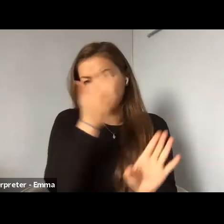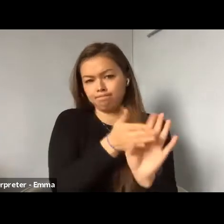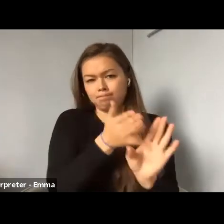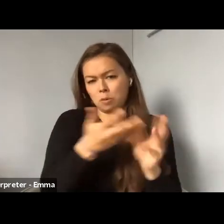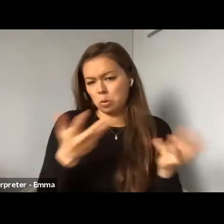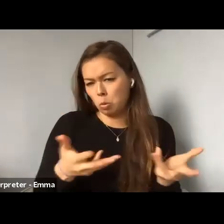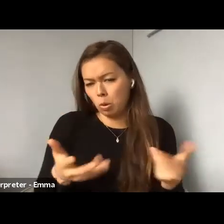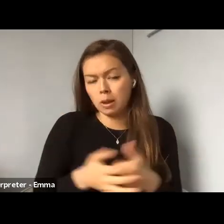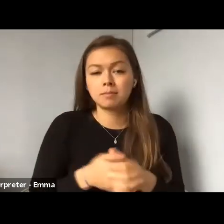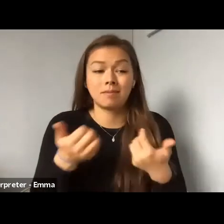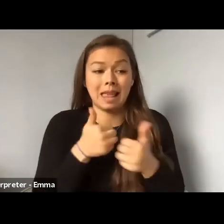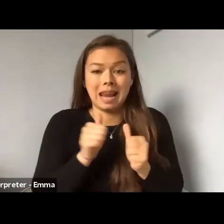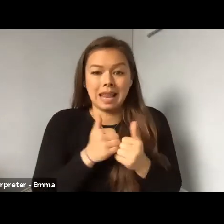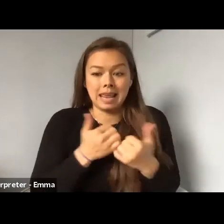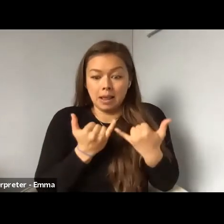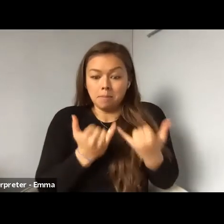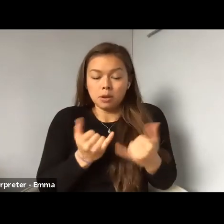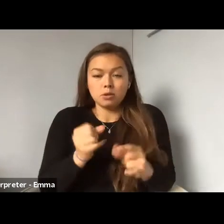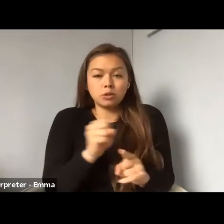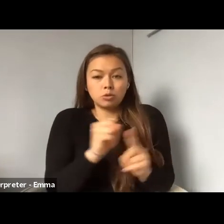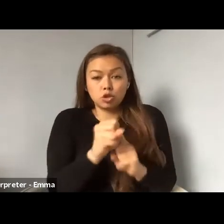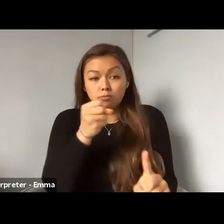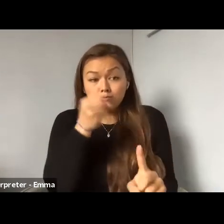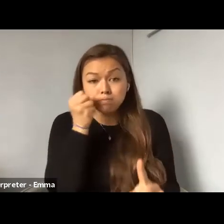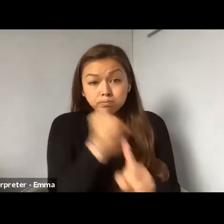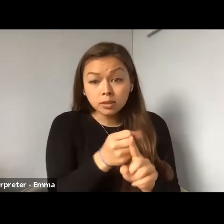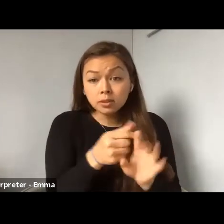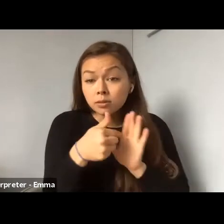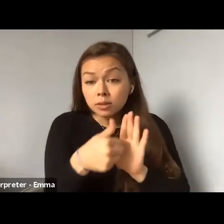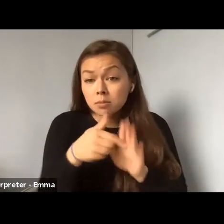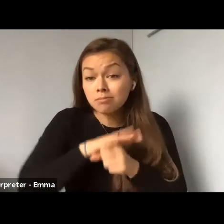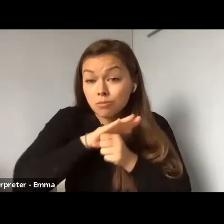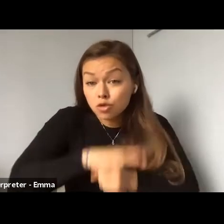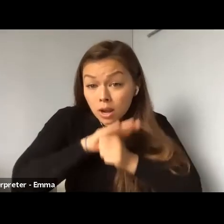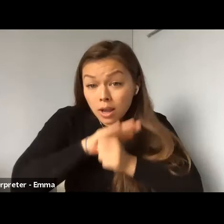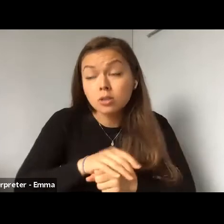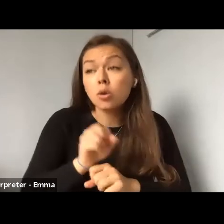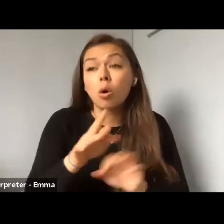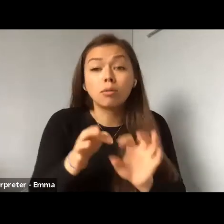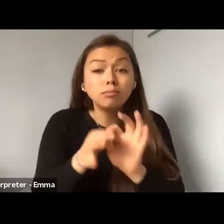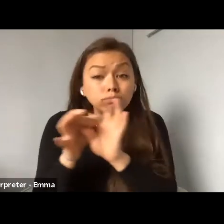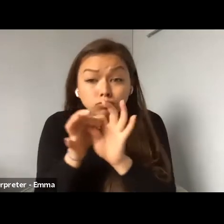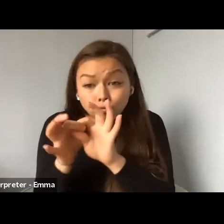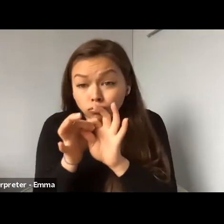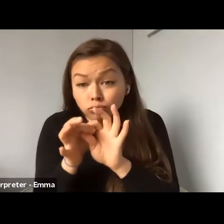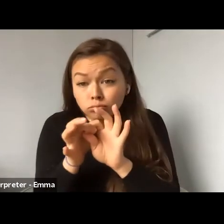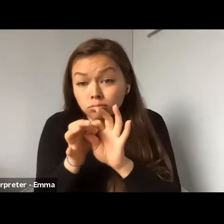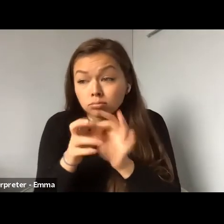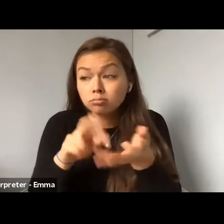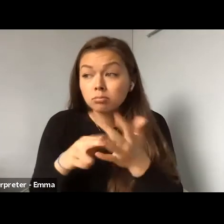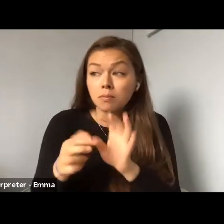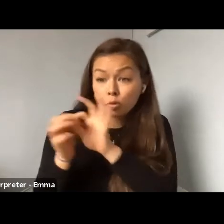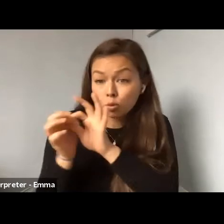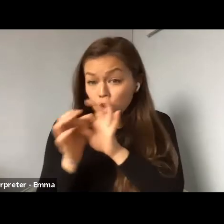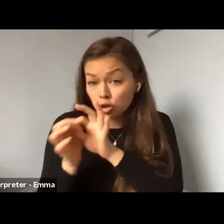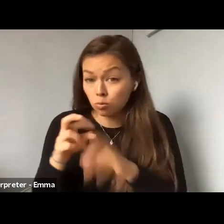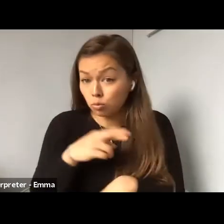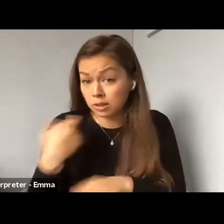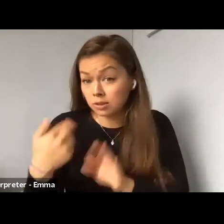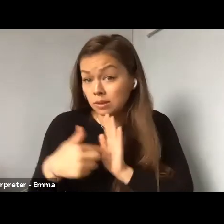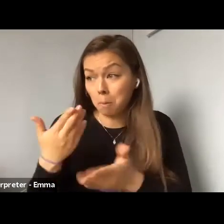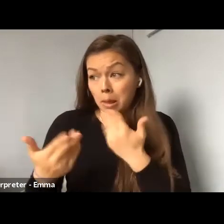situational risk factors like stress level, and relational risk factors like relationship satisfaction. And